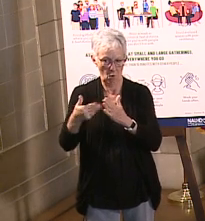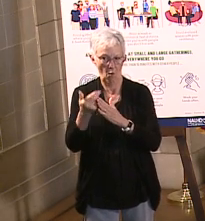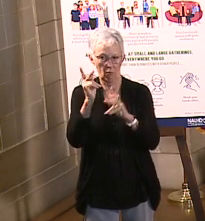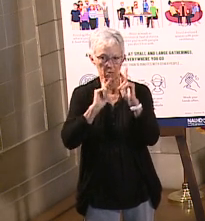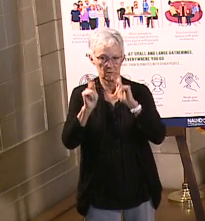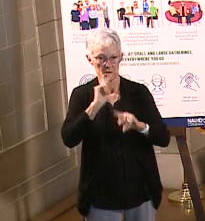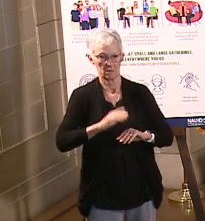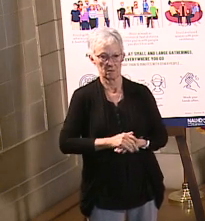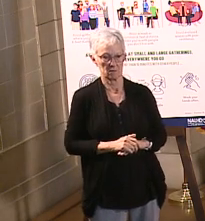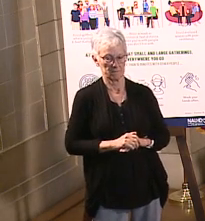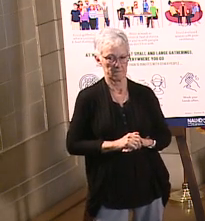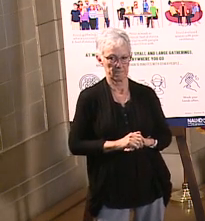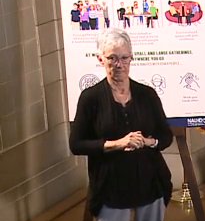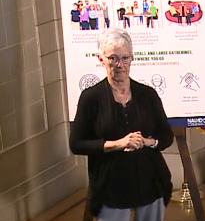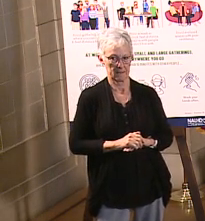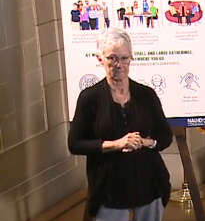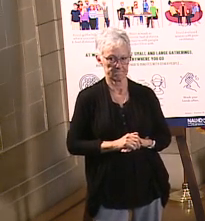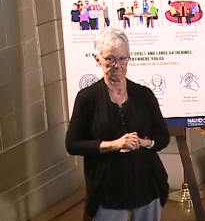Martha.